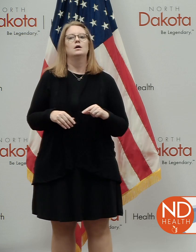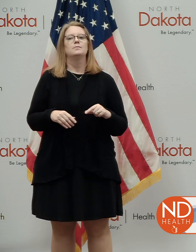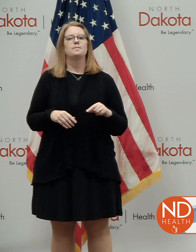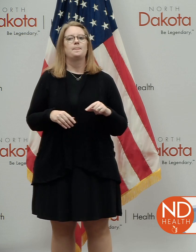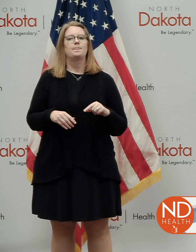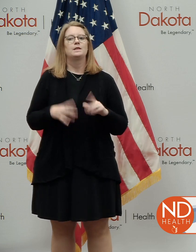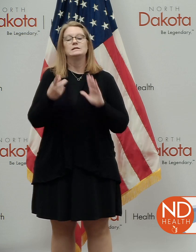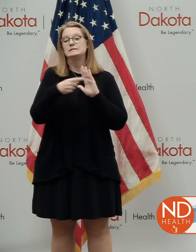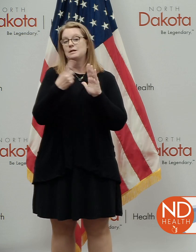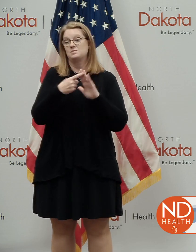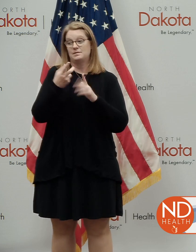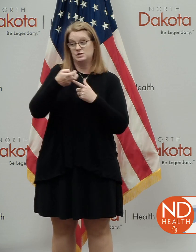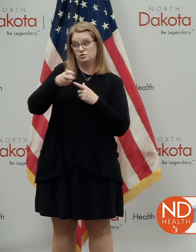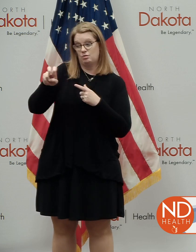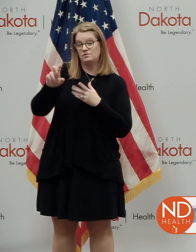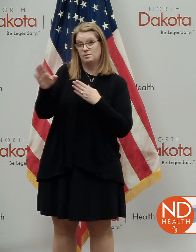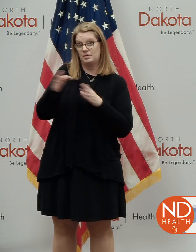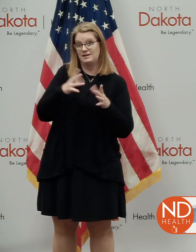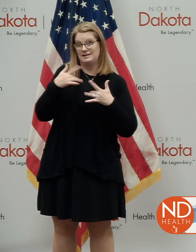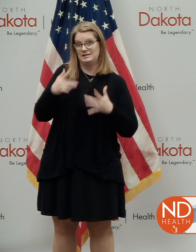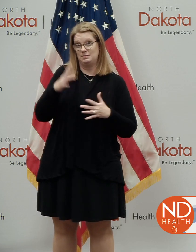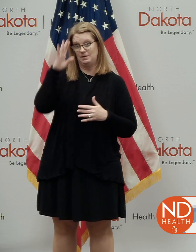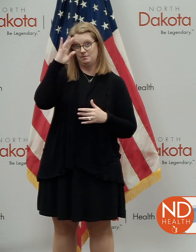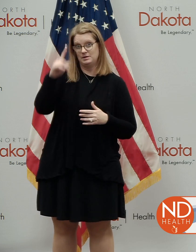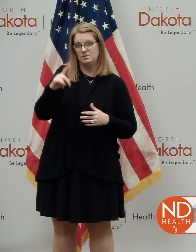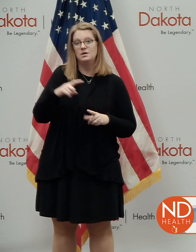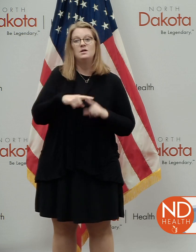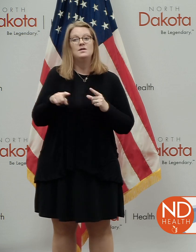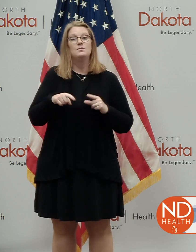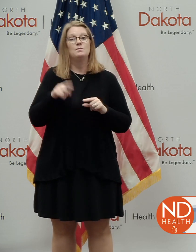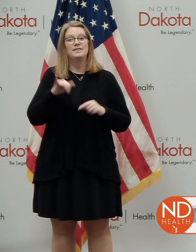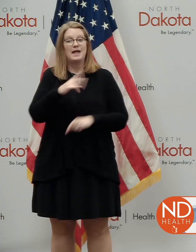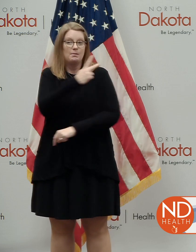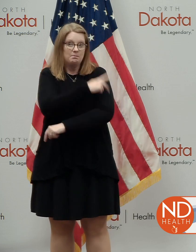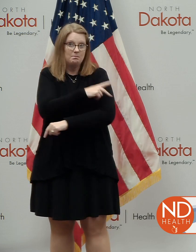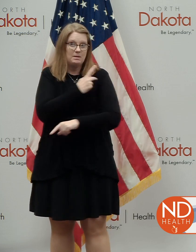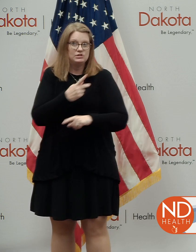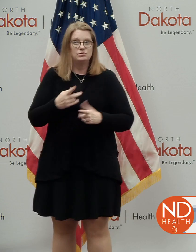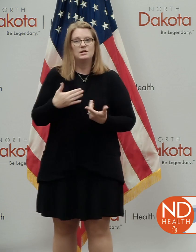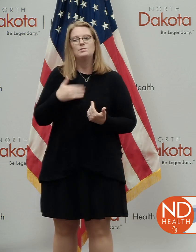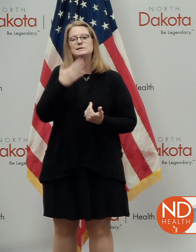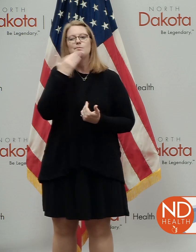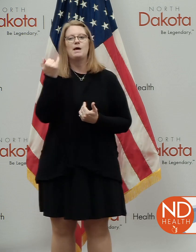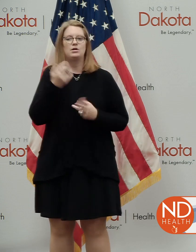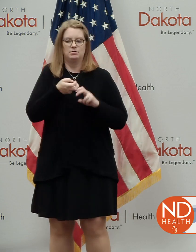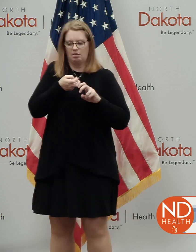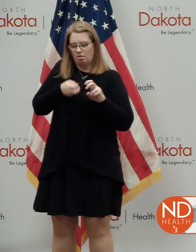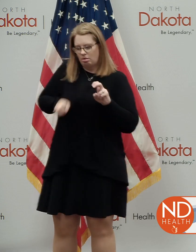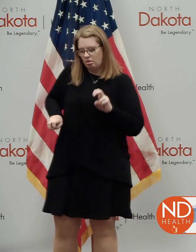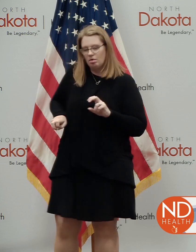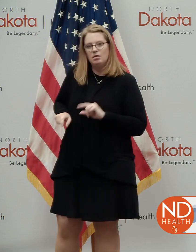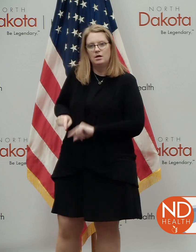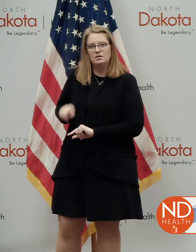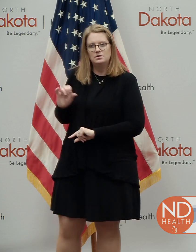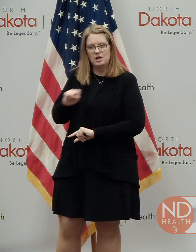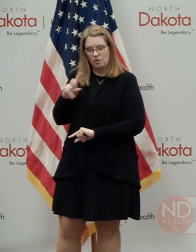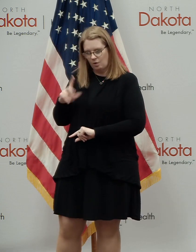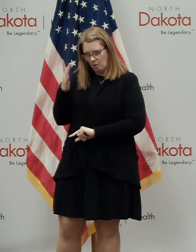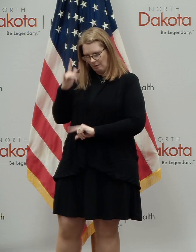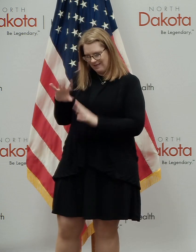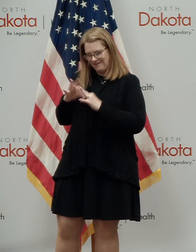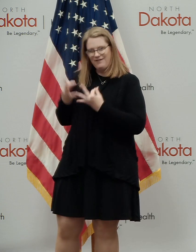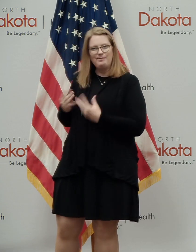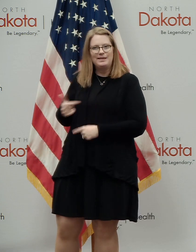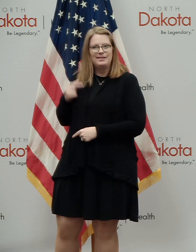transfer plan is to go to Bismarck. This was in the best interest of the patient. So we just ask we look at things that way as well, and not